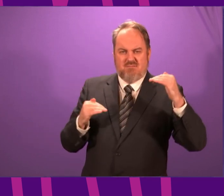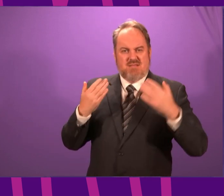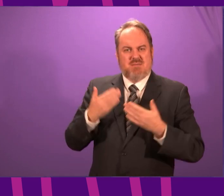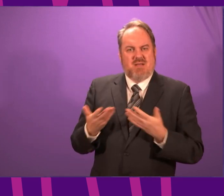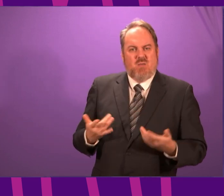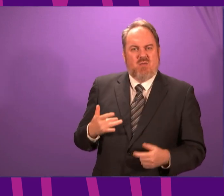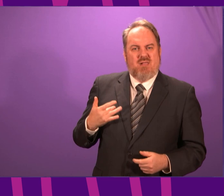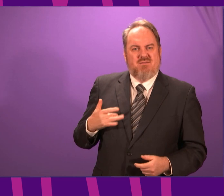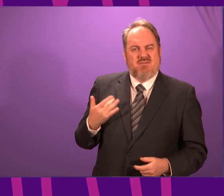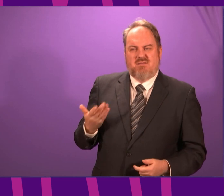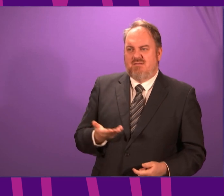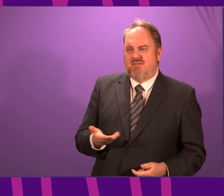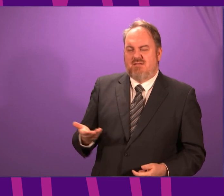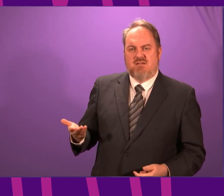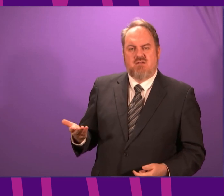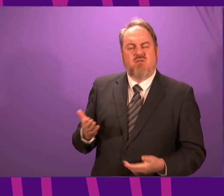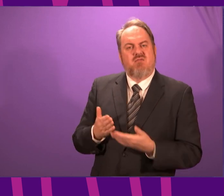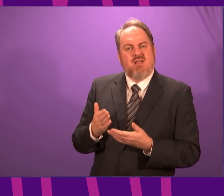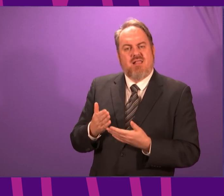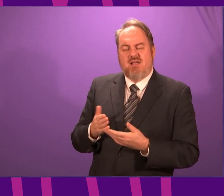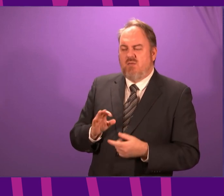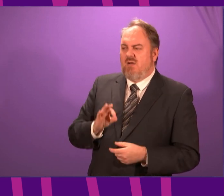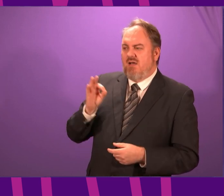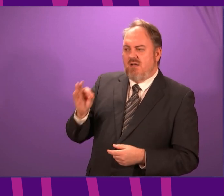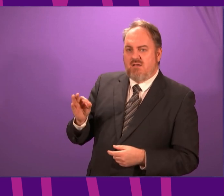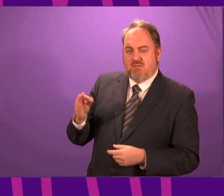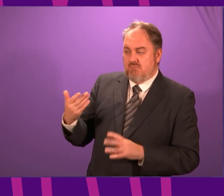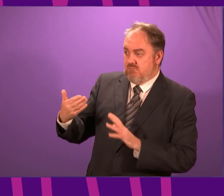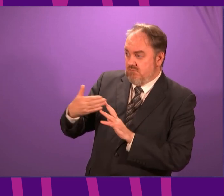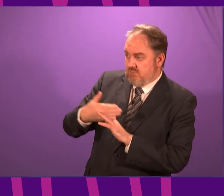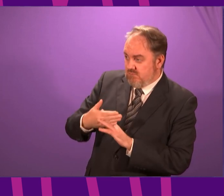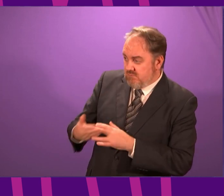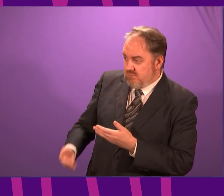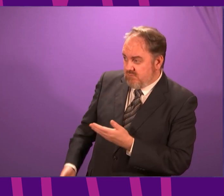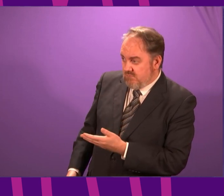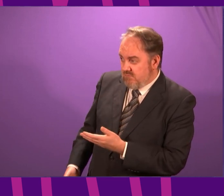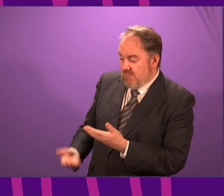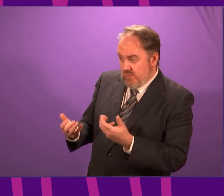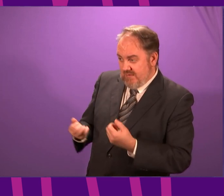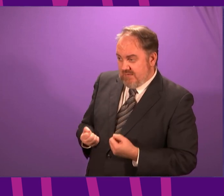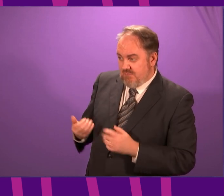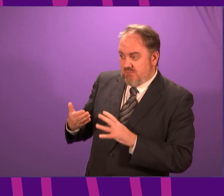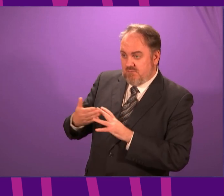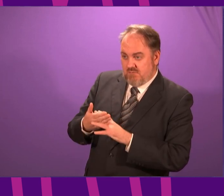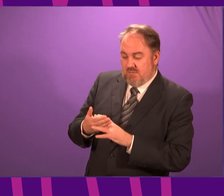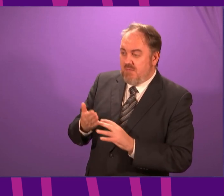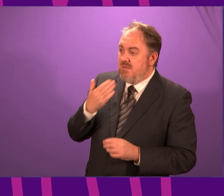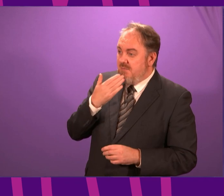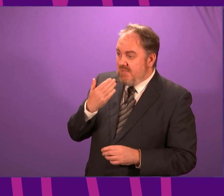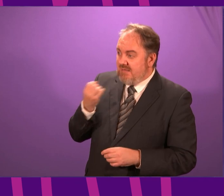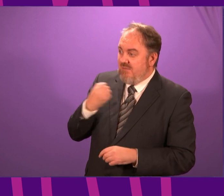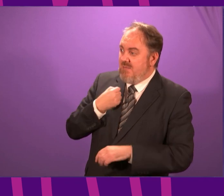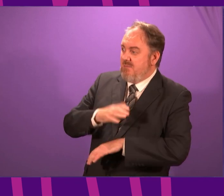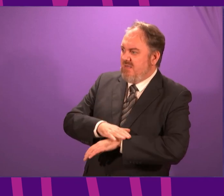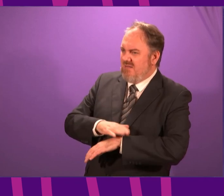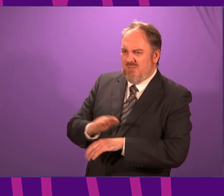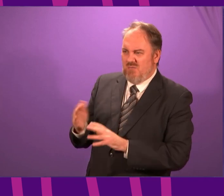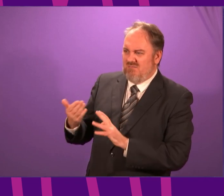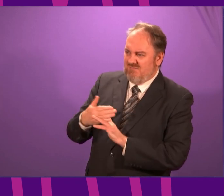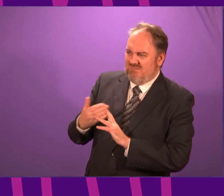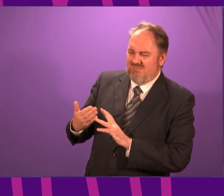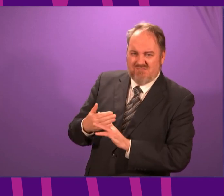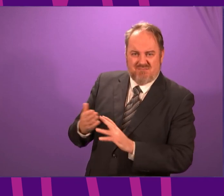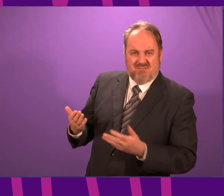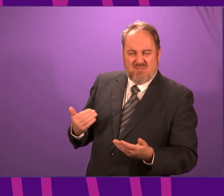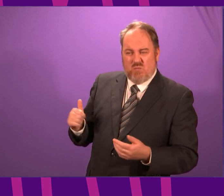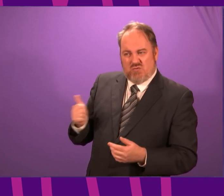be addressed. Well, if the First Minister wants to intervene again, Presiding Officer, I'm happy to let her, as long as you give me the time back, because I think we should have had a